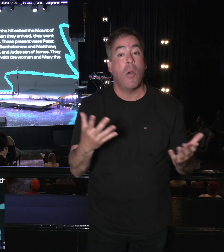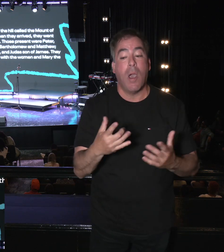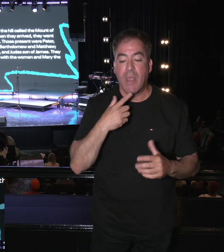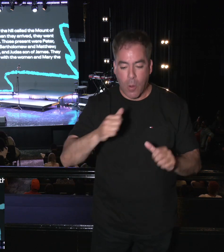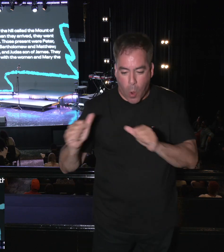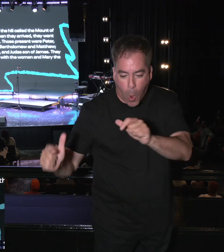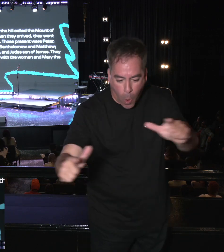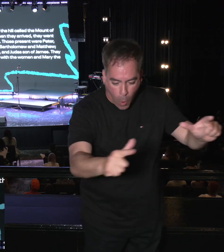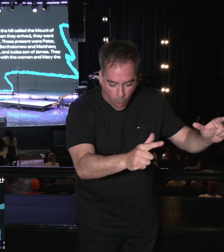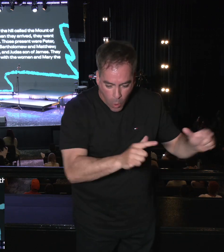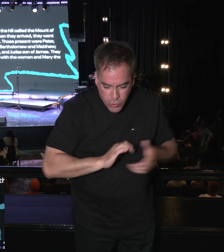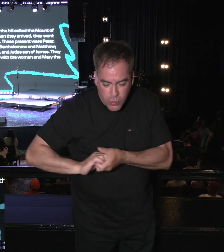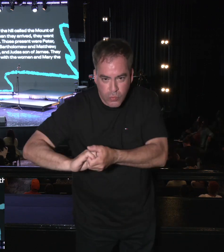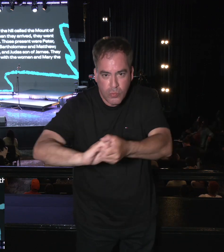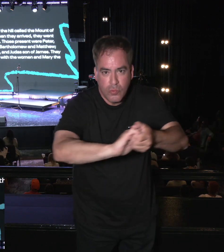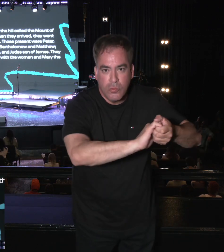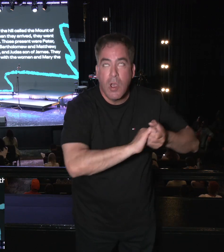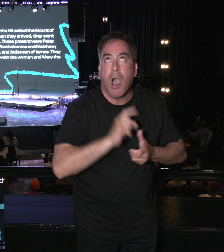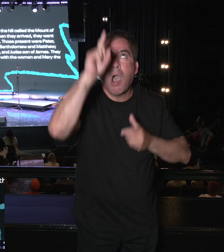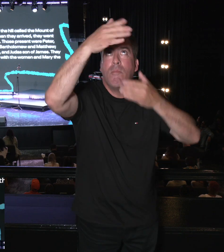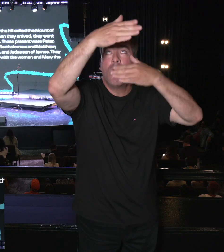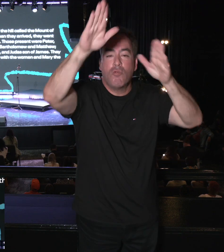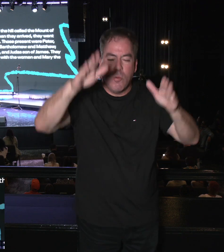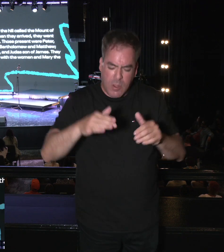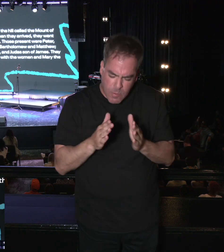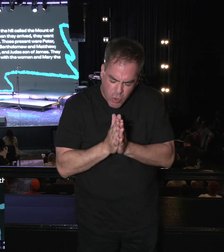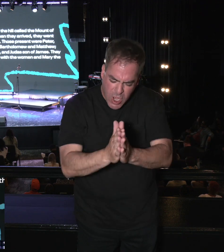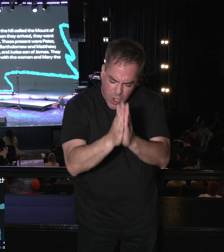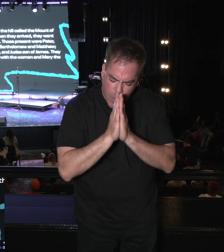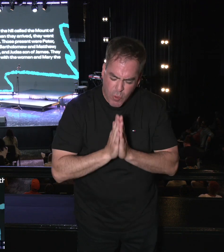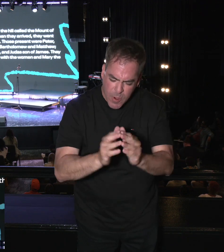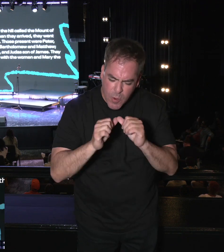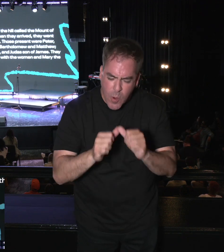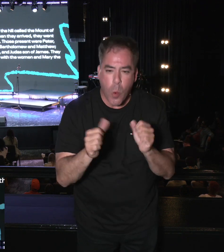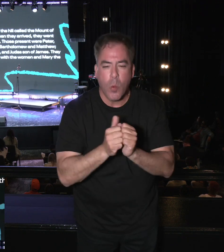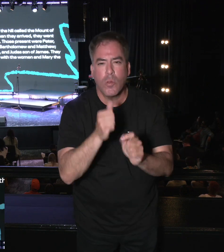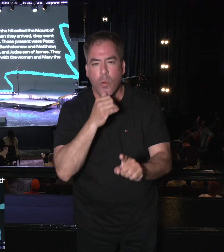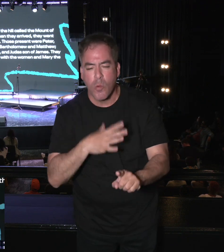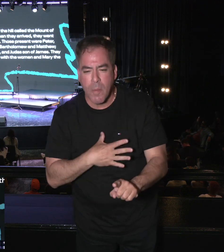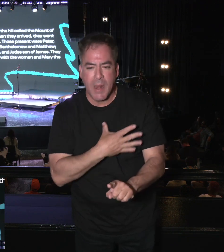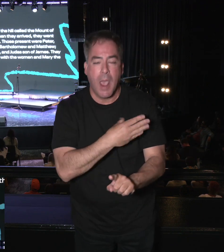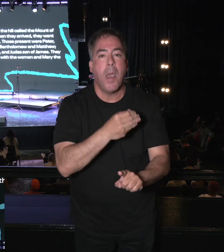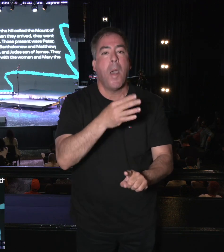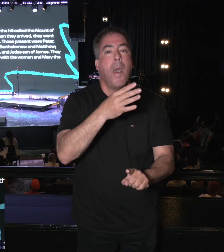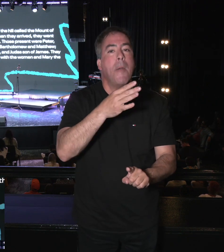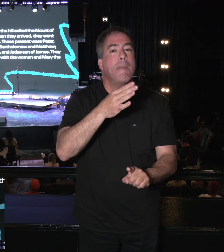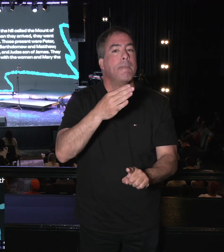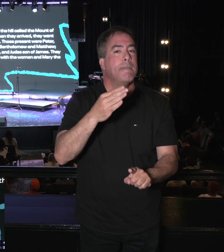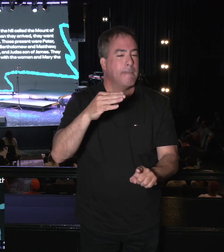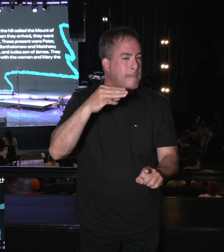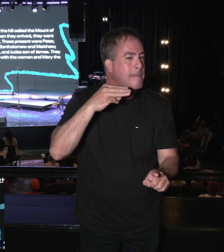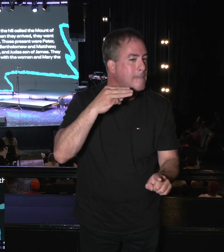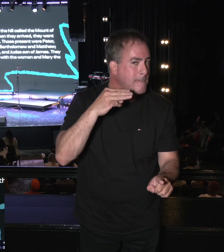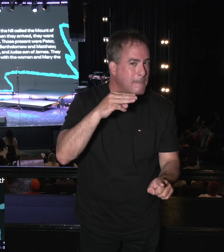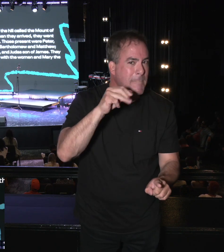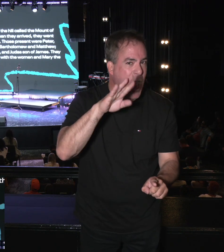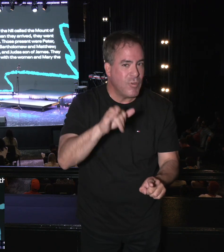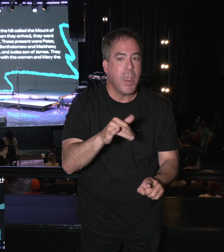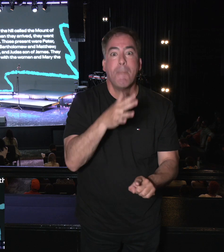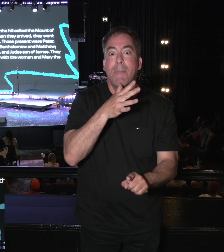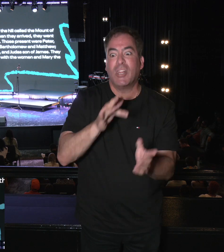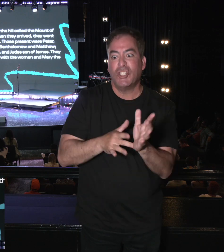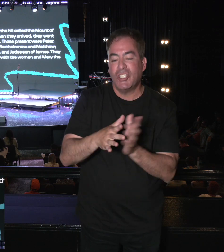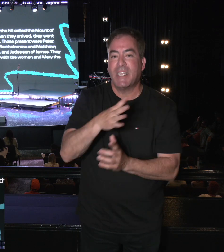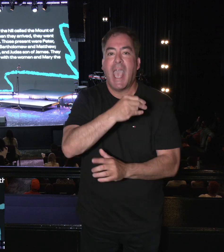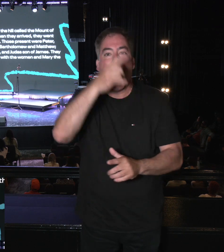all joined together constantly in prayer, along with the women and Mary, the mother of Jesus, and with his brothers. And